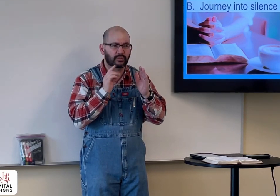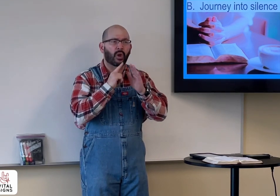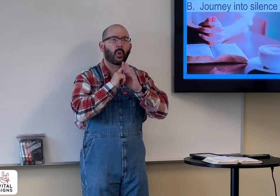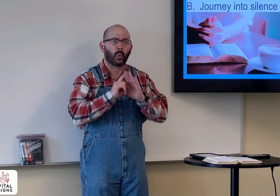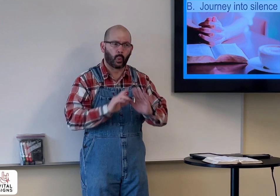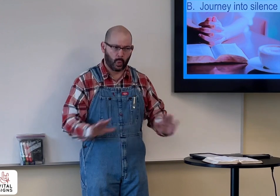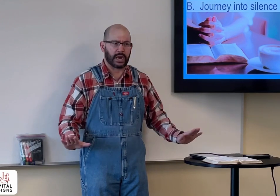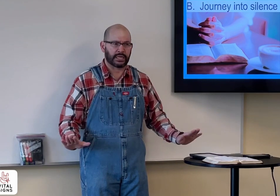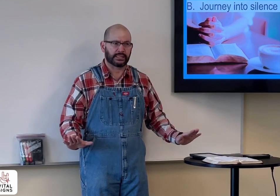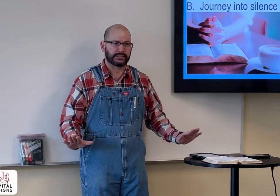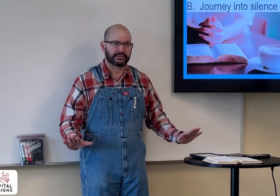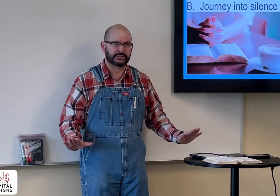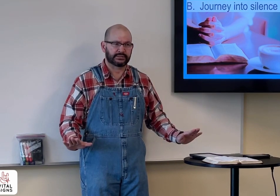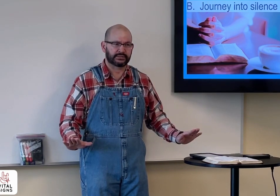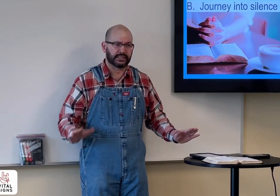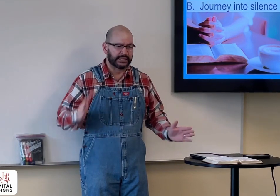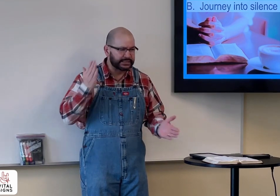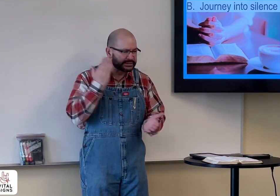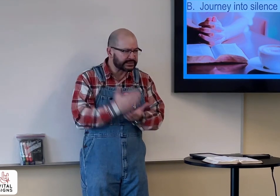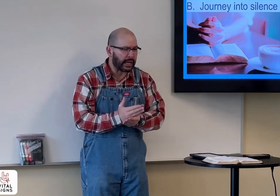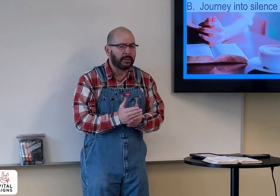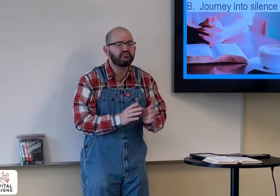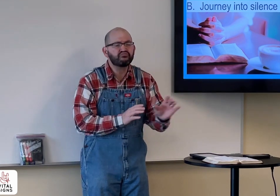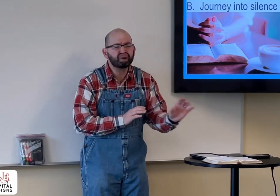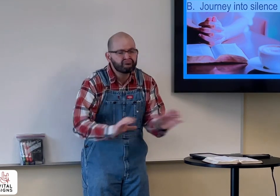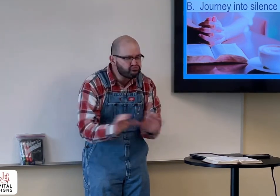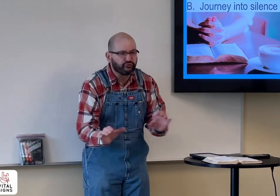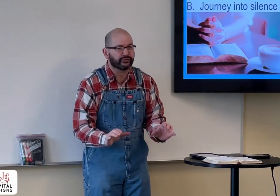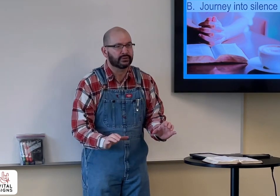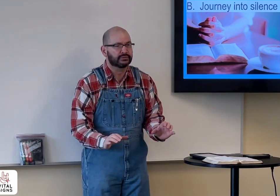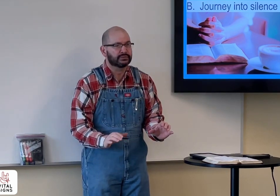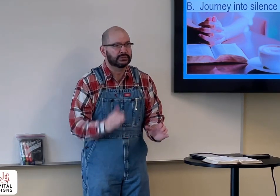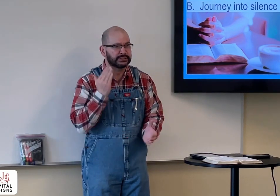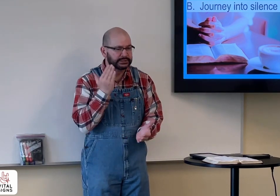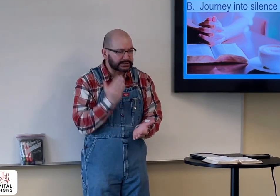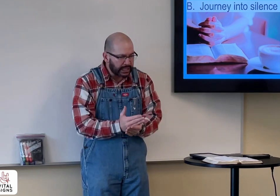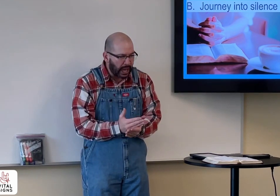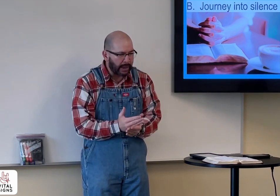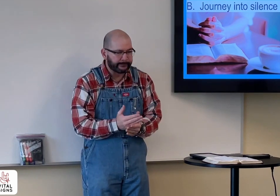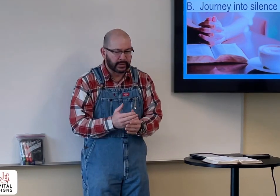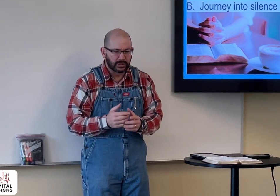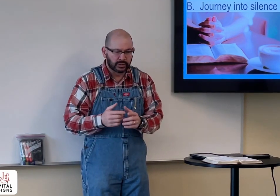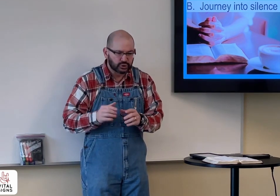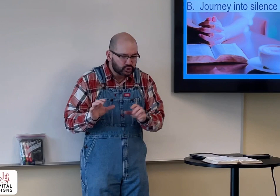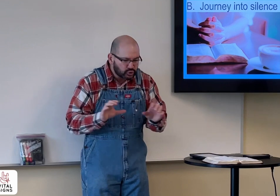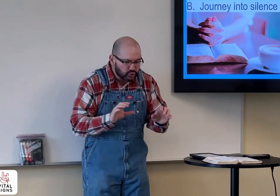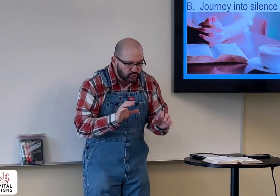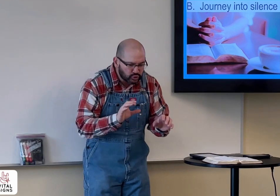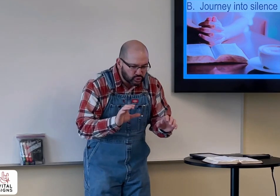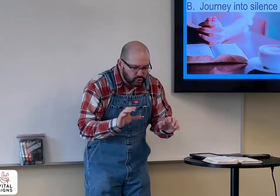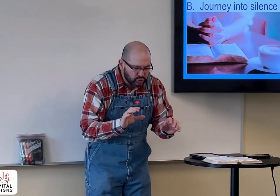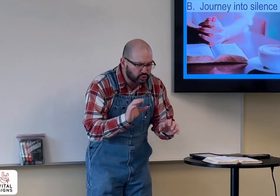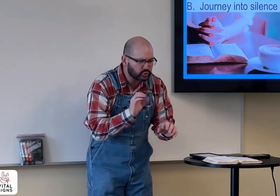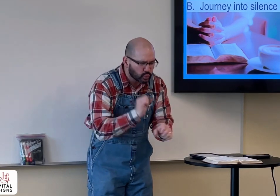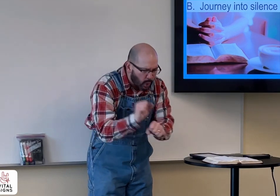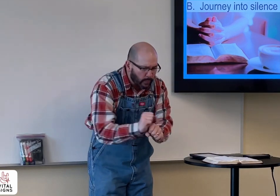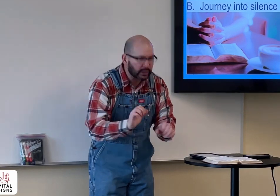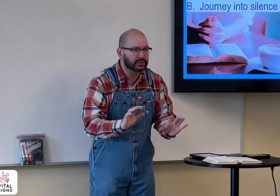and be quiet. To stop being so active, stop doing things,